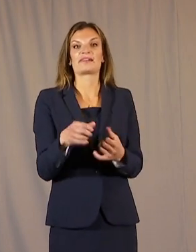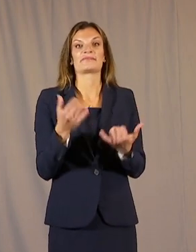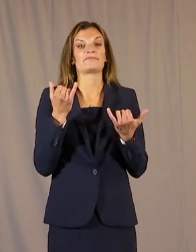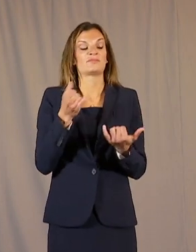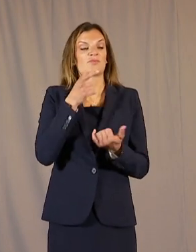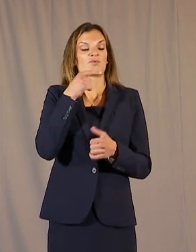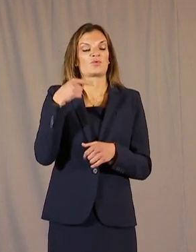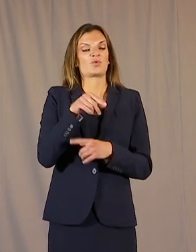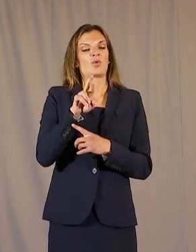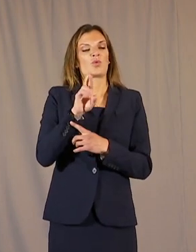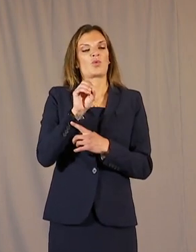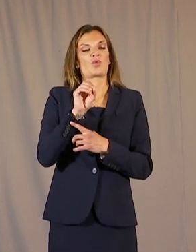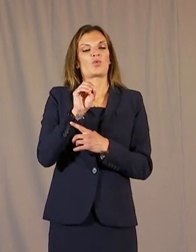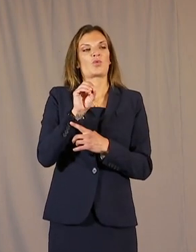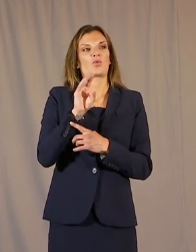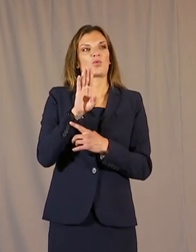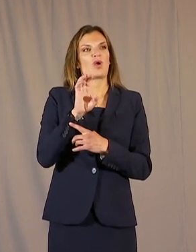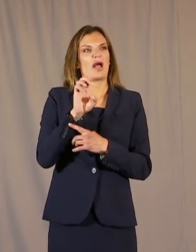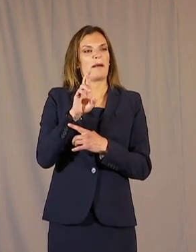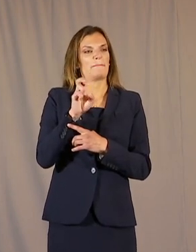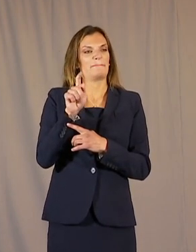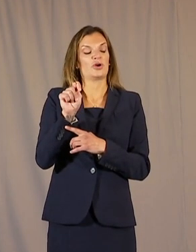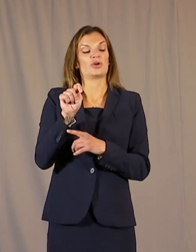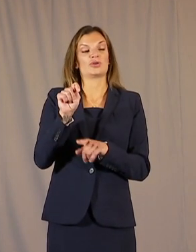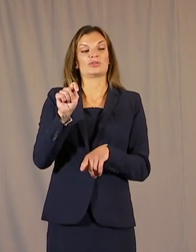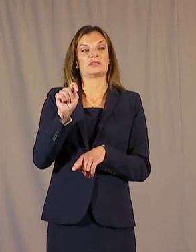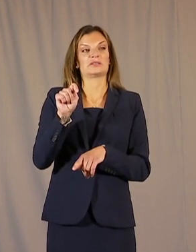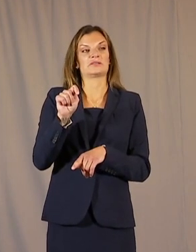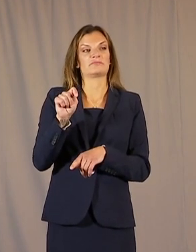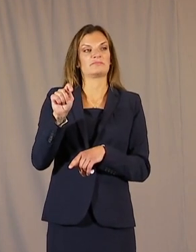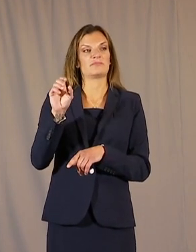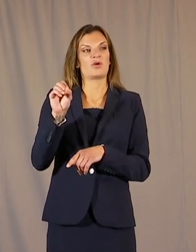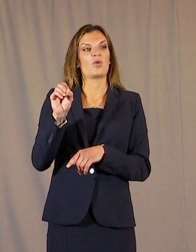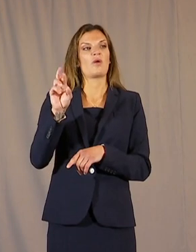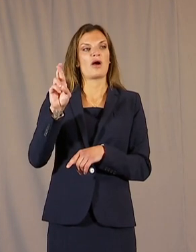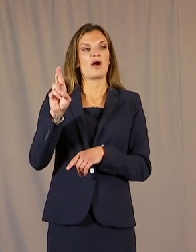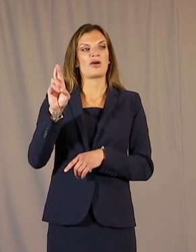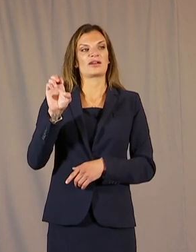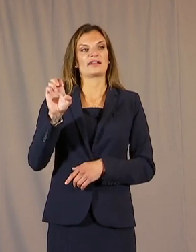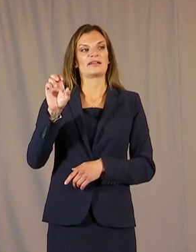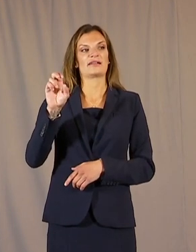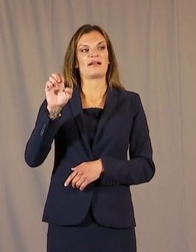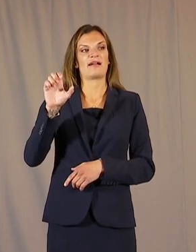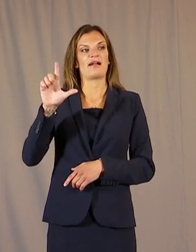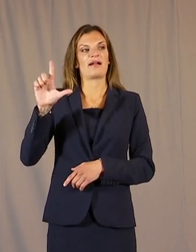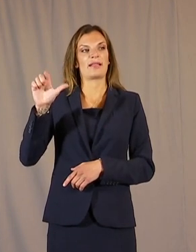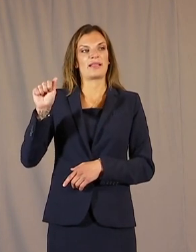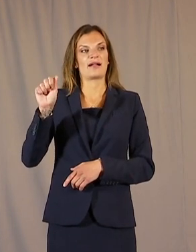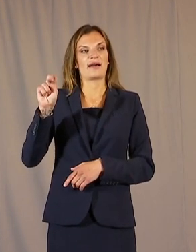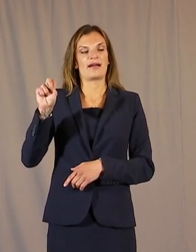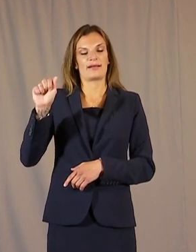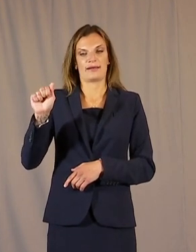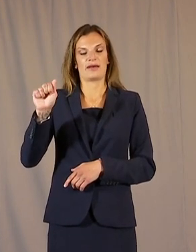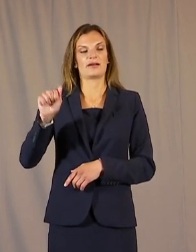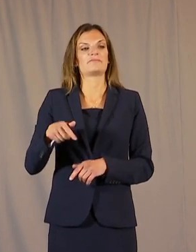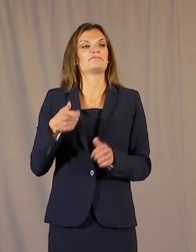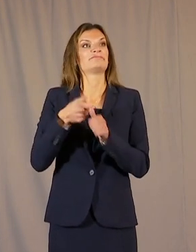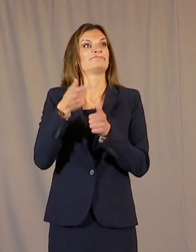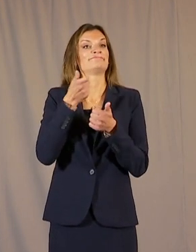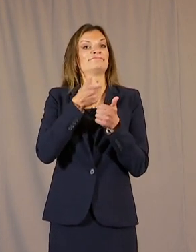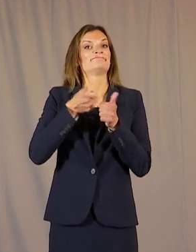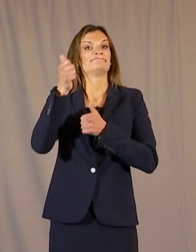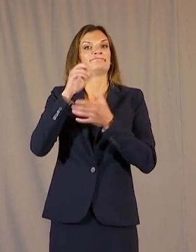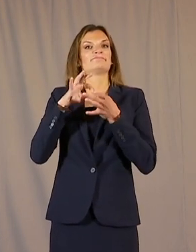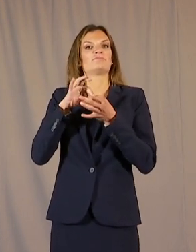Robert Orellana on my far left, and he is a senior epidemiologist with the